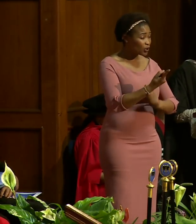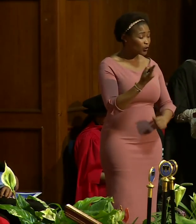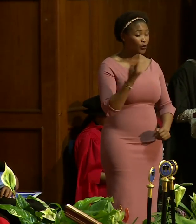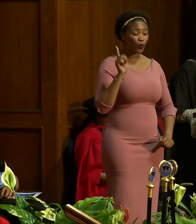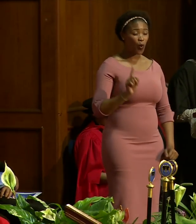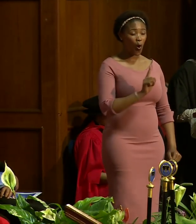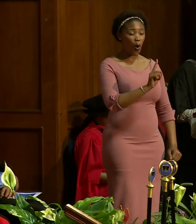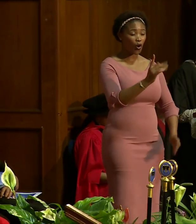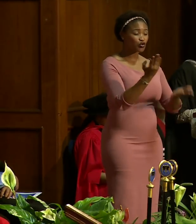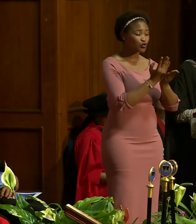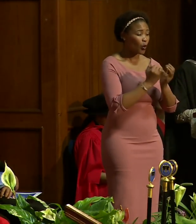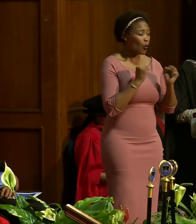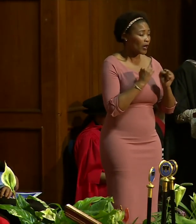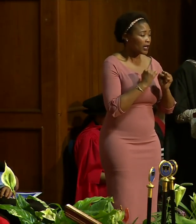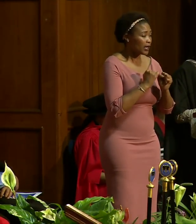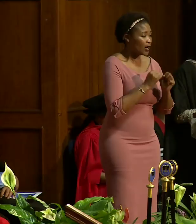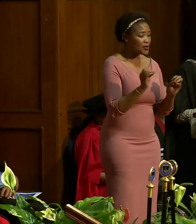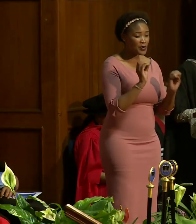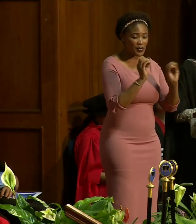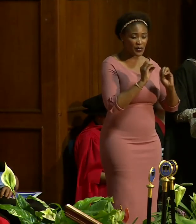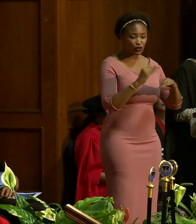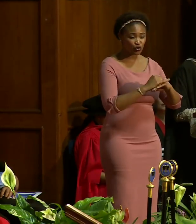in the winter without any shoes.